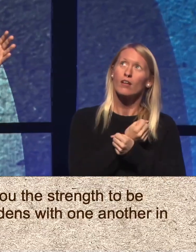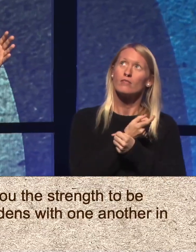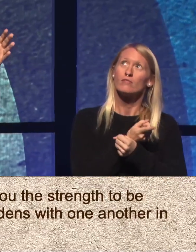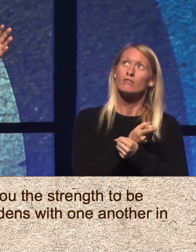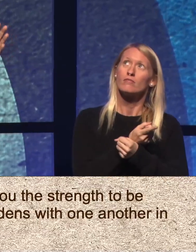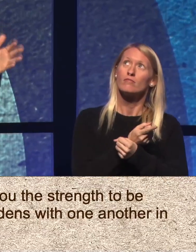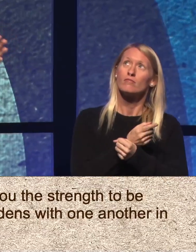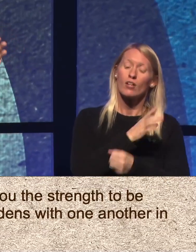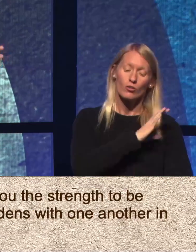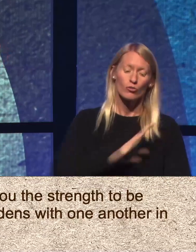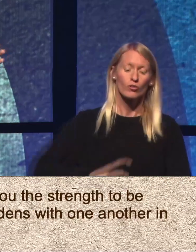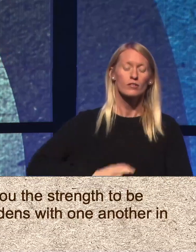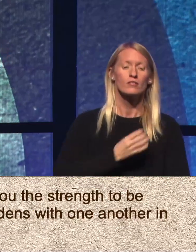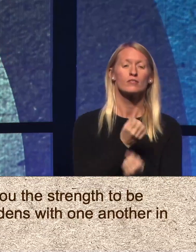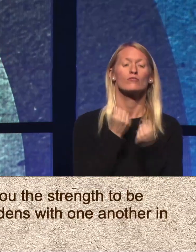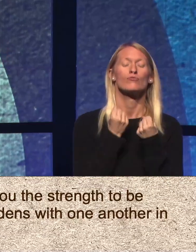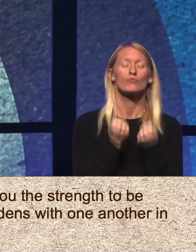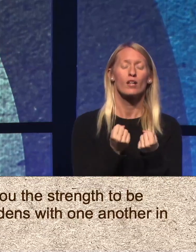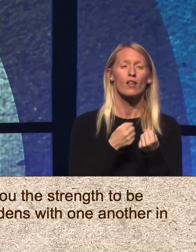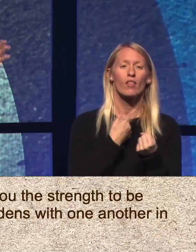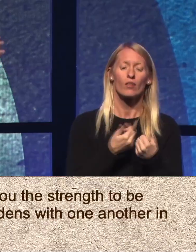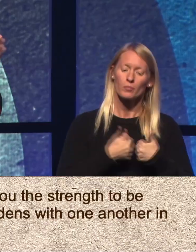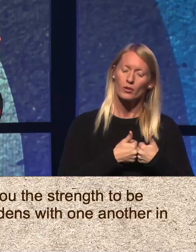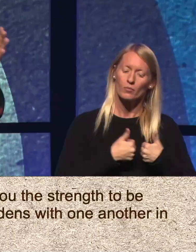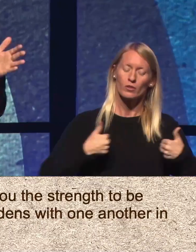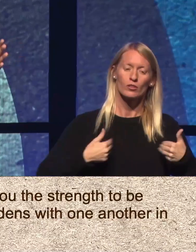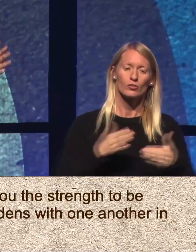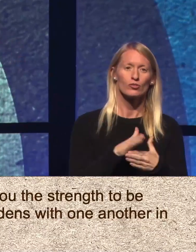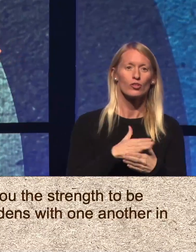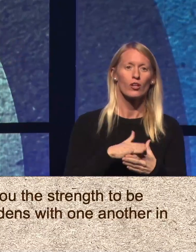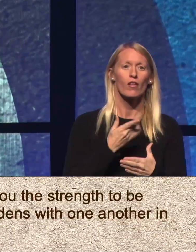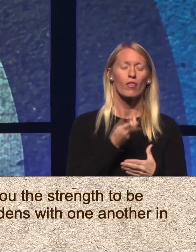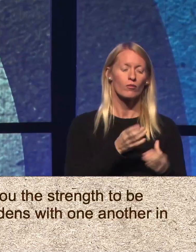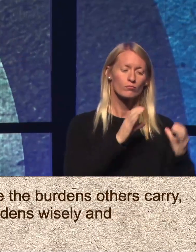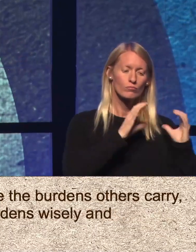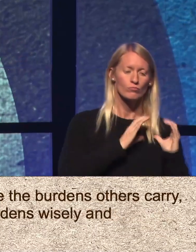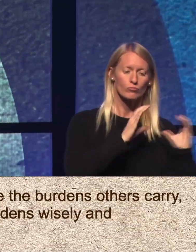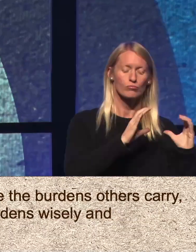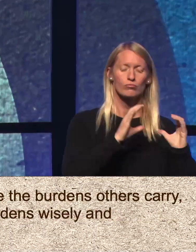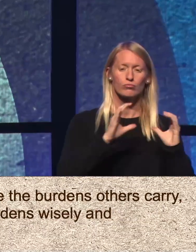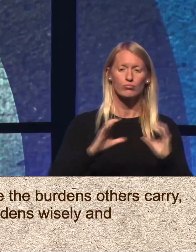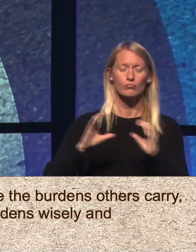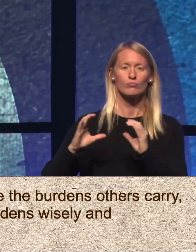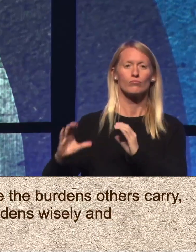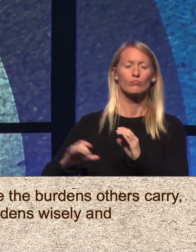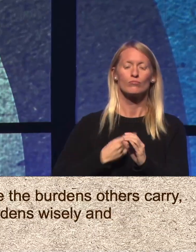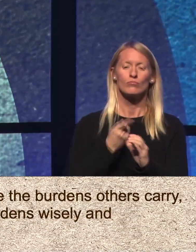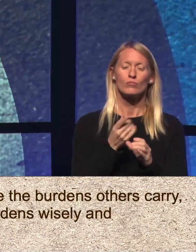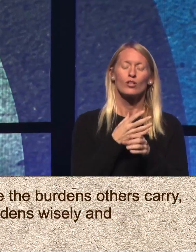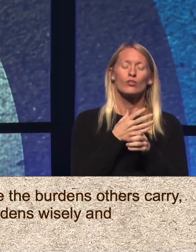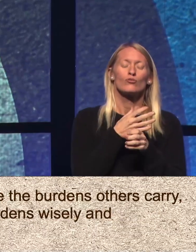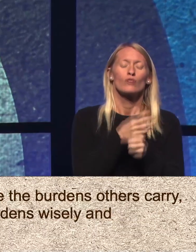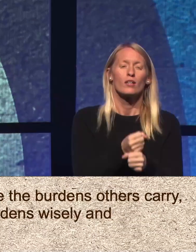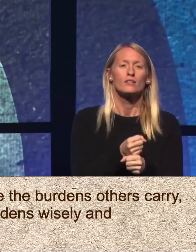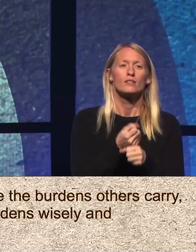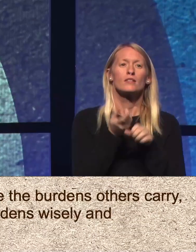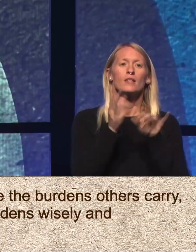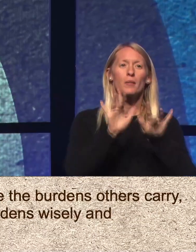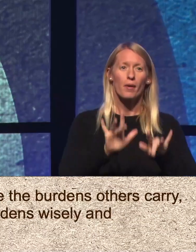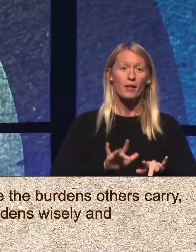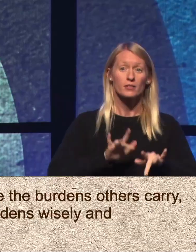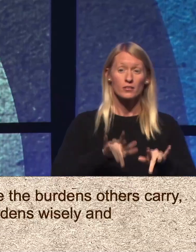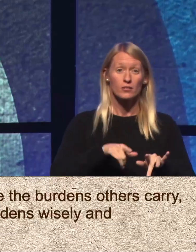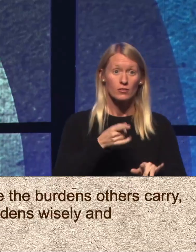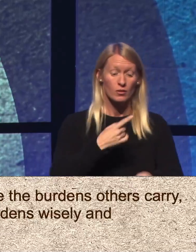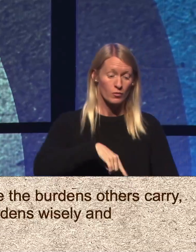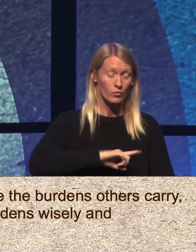vulnerable, sharing your burdens with one another in trust and compassion. And may our eyes be open to see the burdens others are